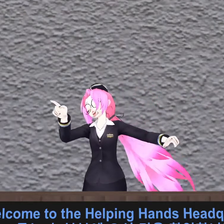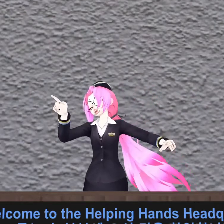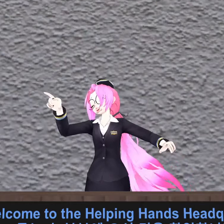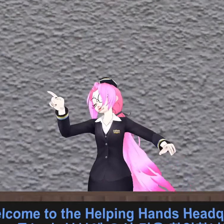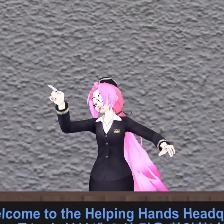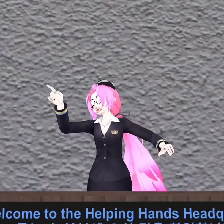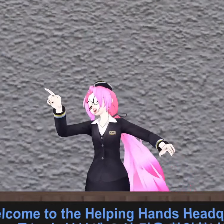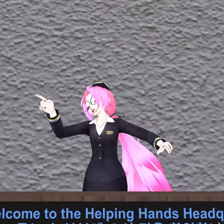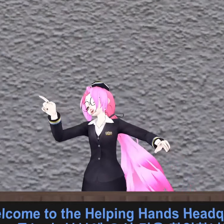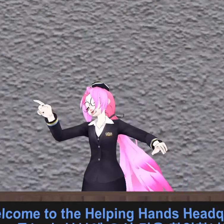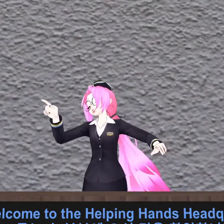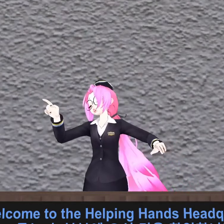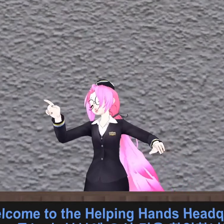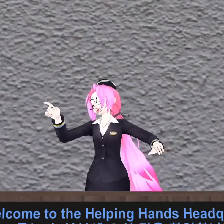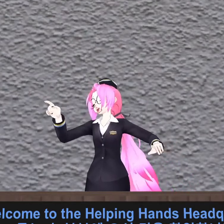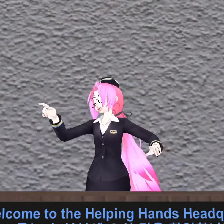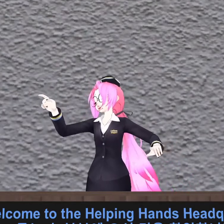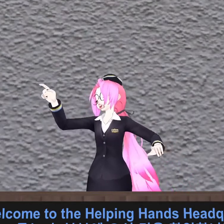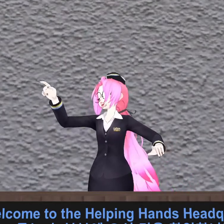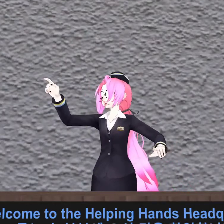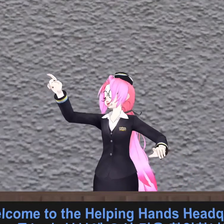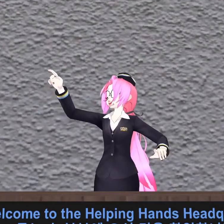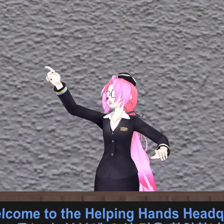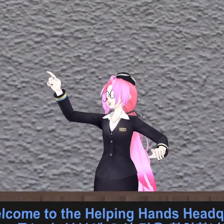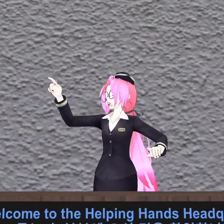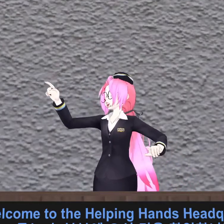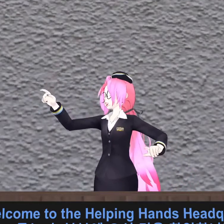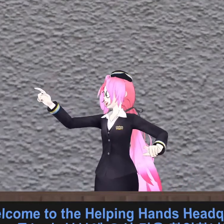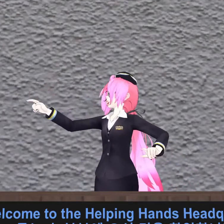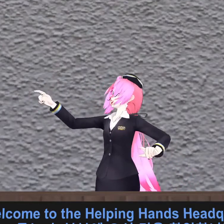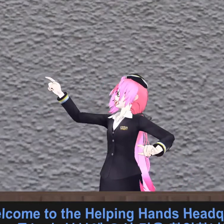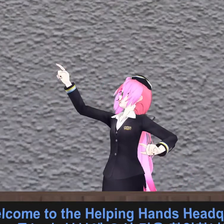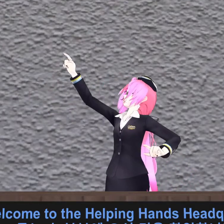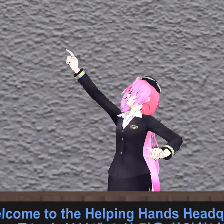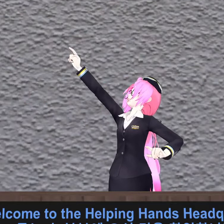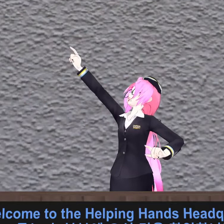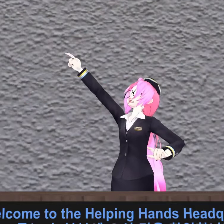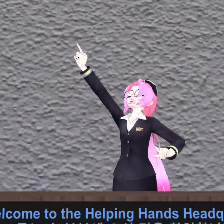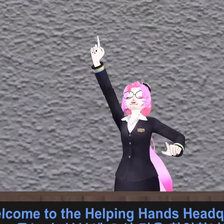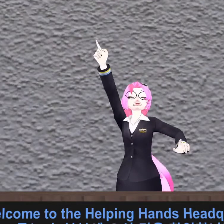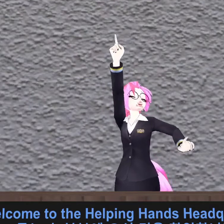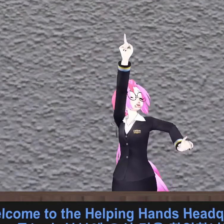15, 16, 17, 18, 19, 20, 21, 22, 23, 24, 25, 26, 27,